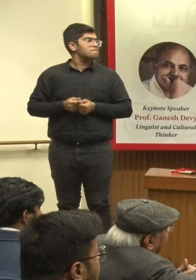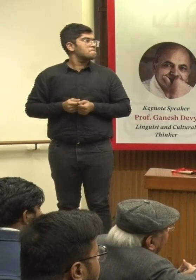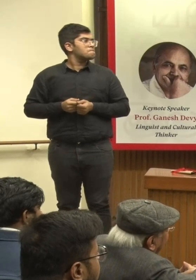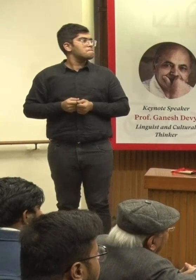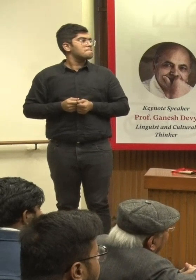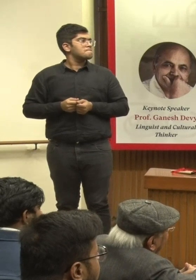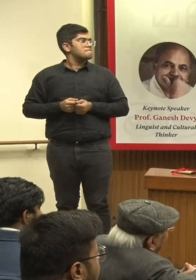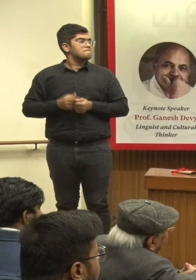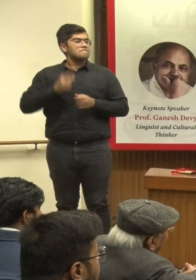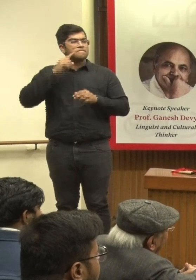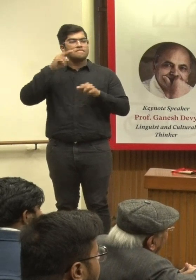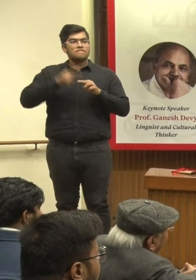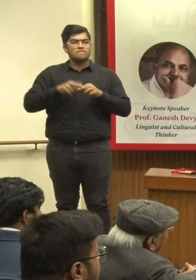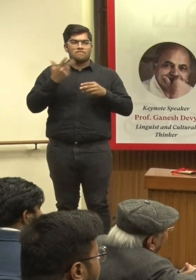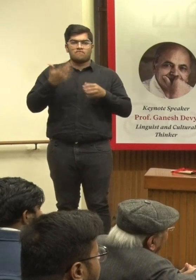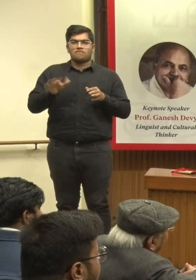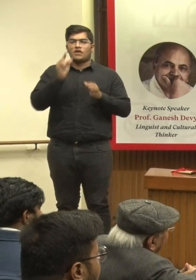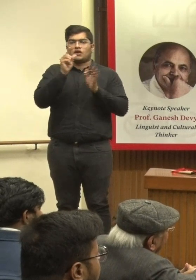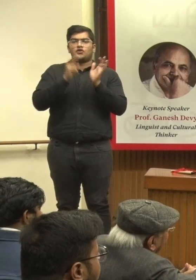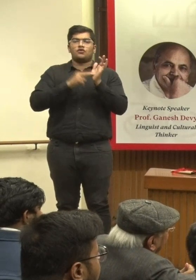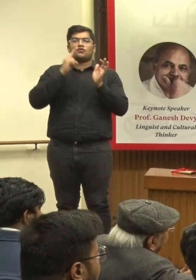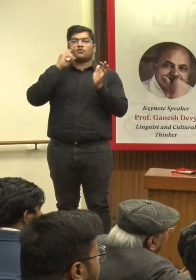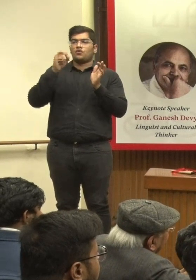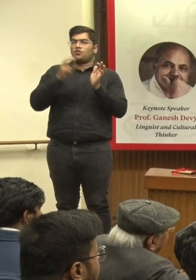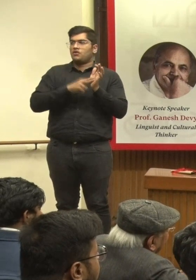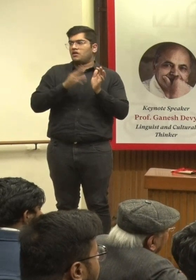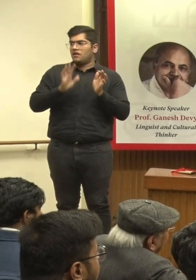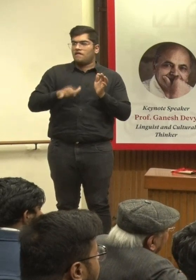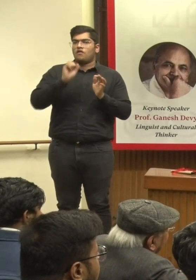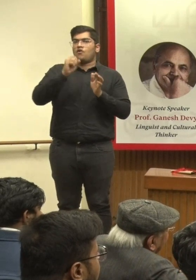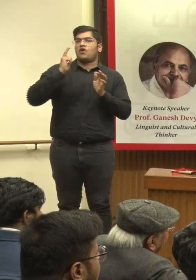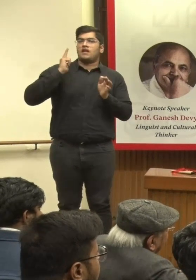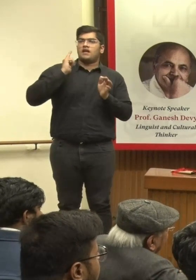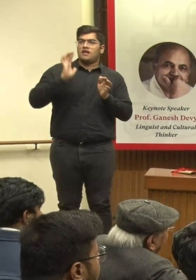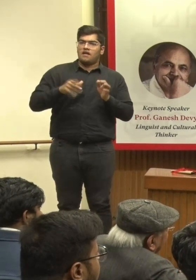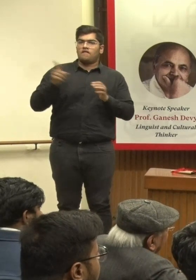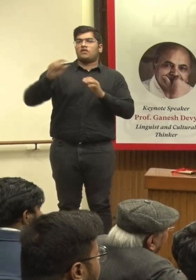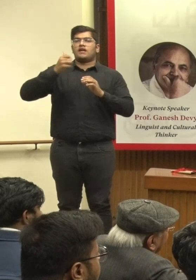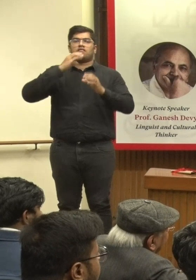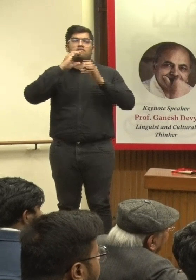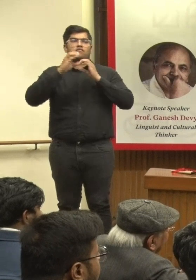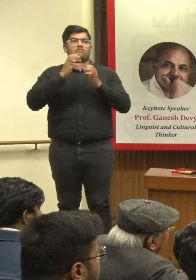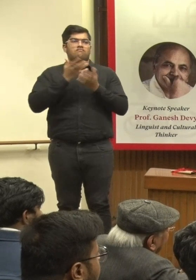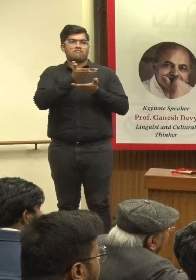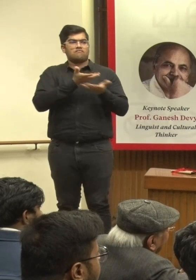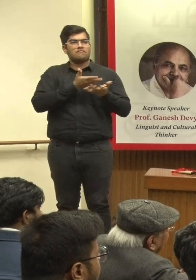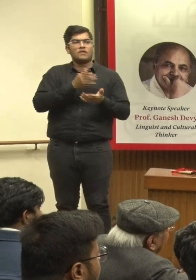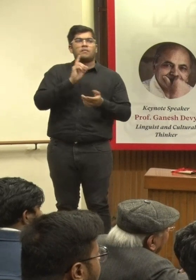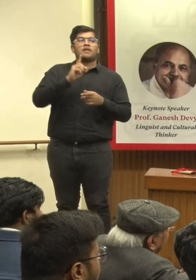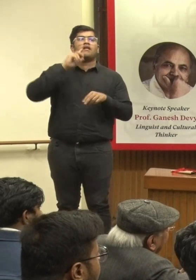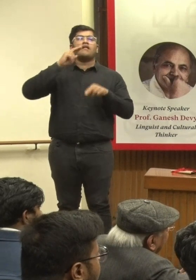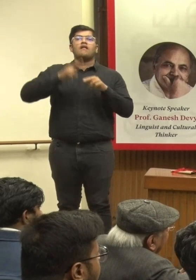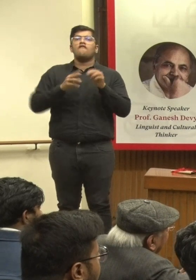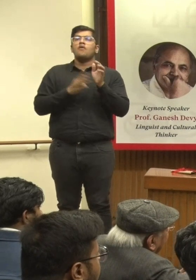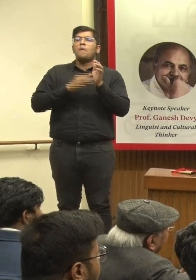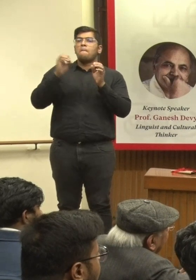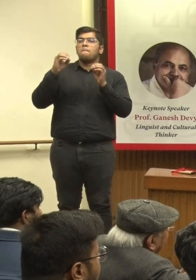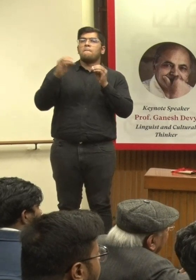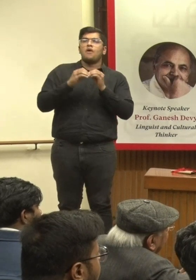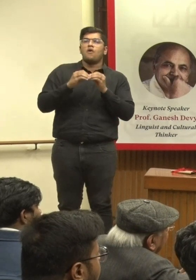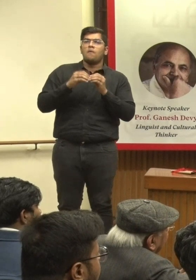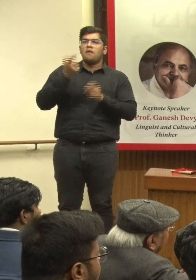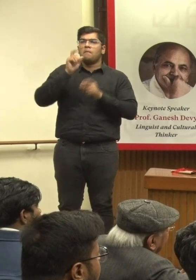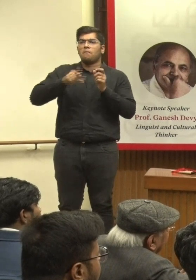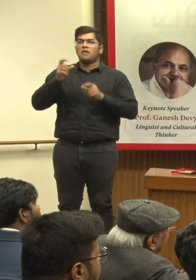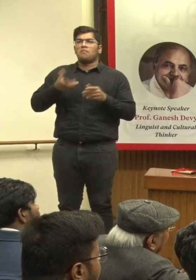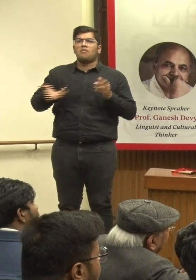If there is a union and union leader, a minister can have conversation with the union leader. But if there's a mob, how will